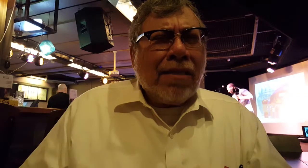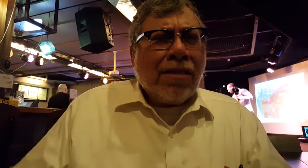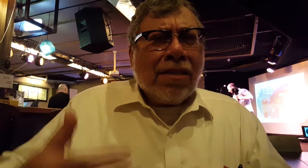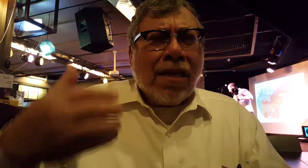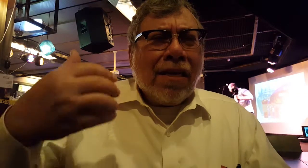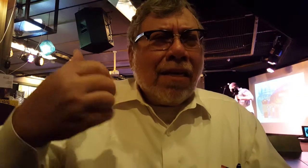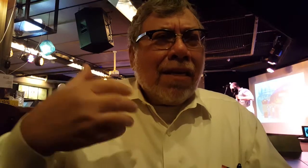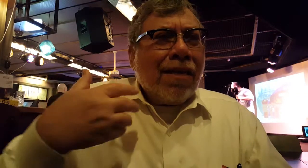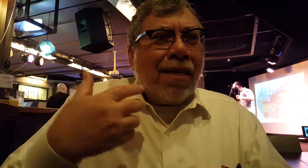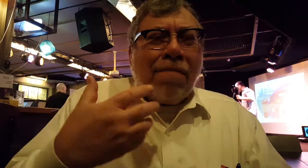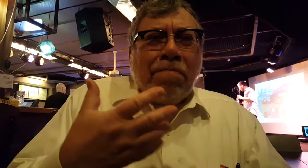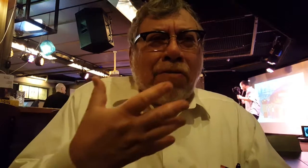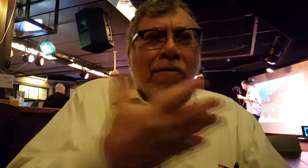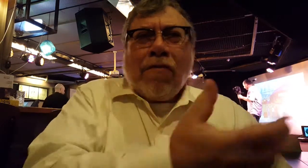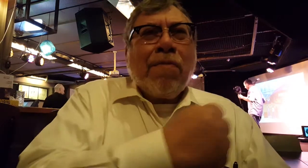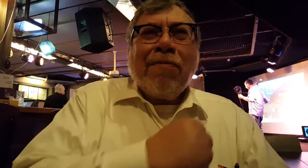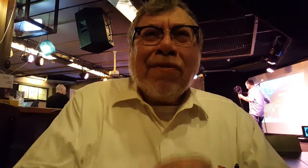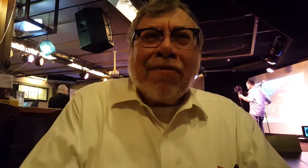nice, beautiful people.